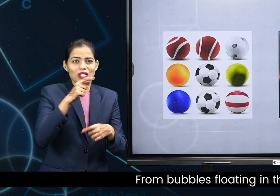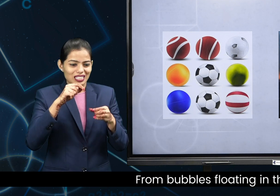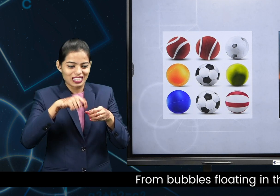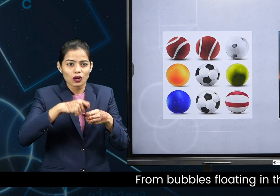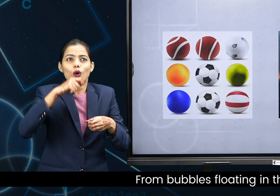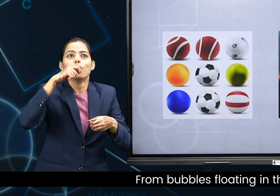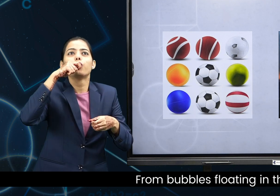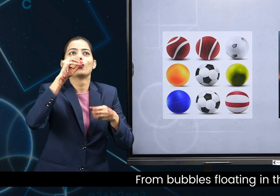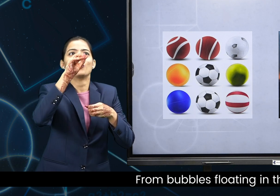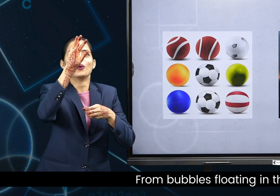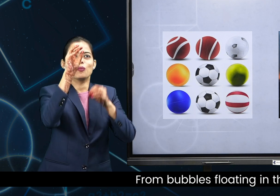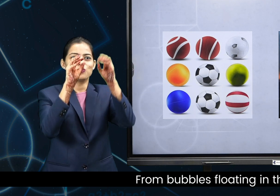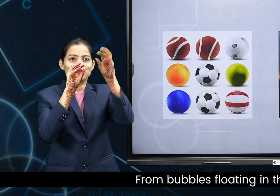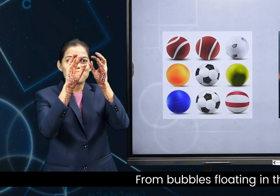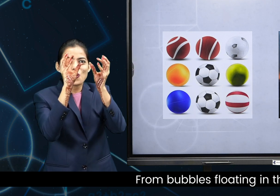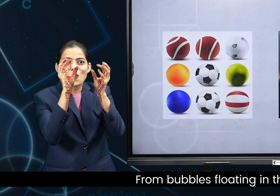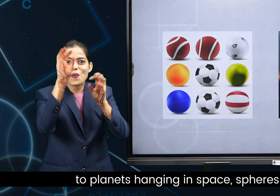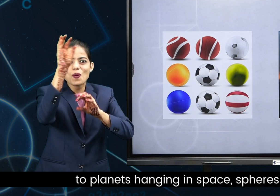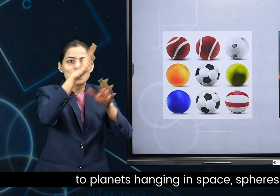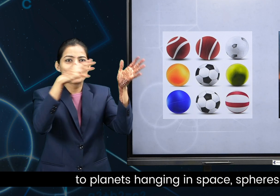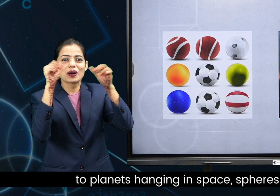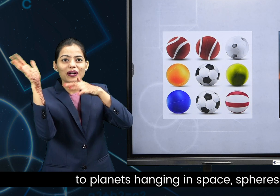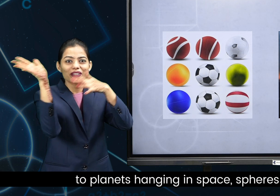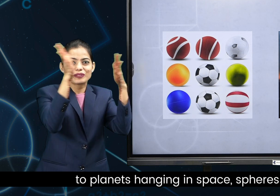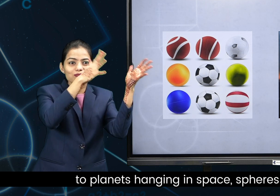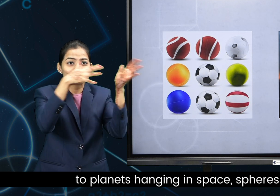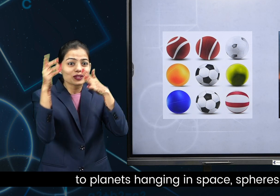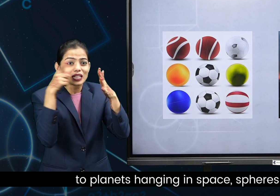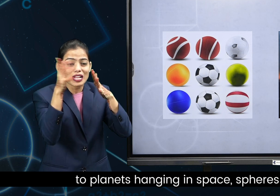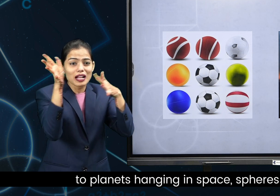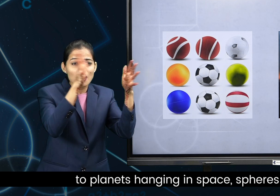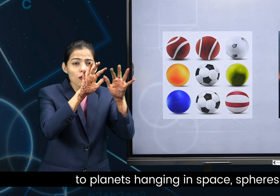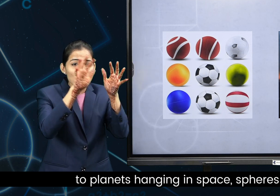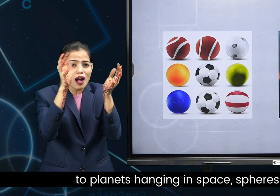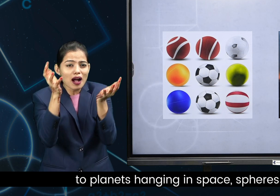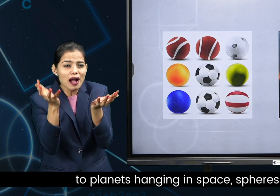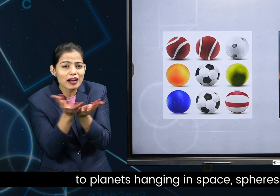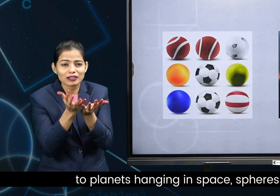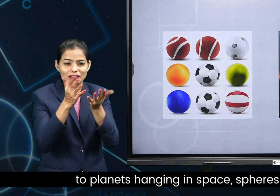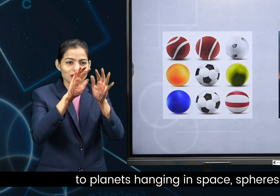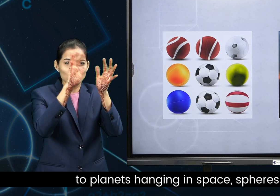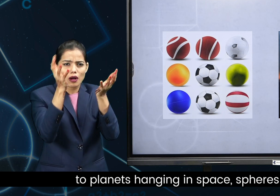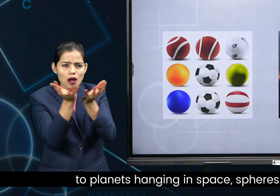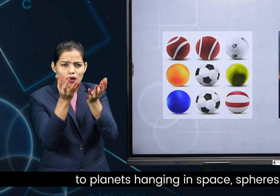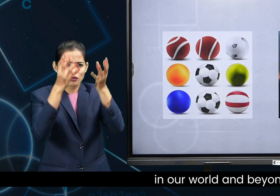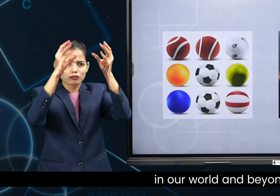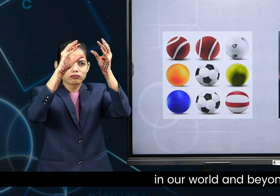From bubbles floating in the air to planets hanging in space, spheres are everywhere in our